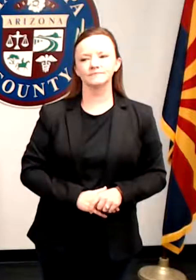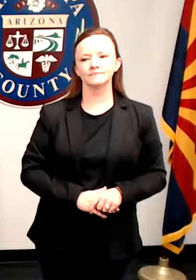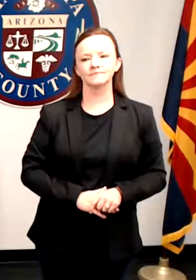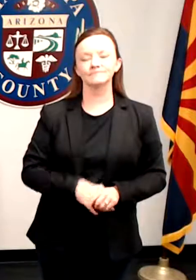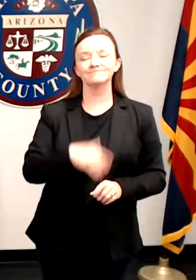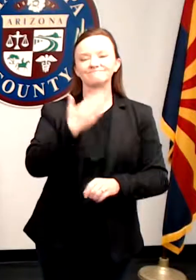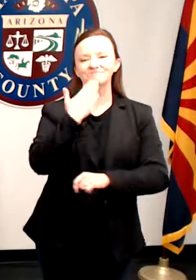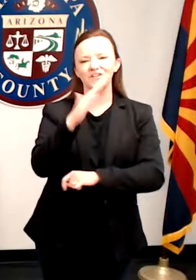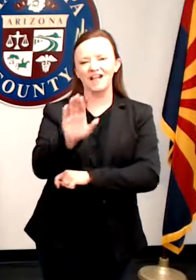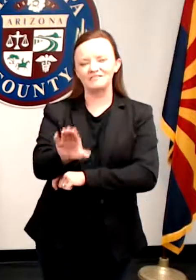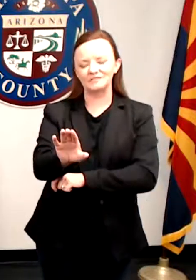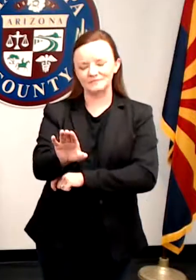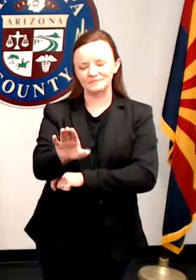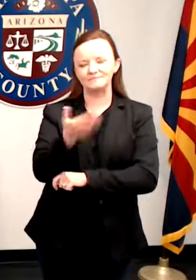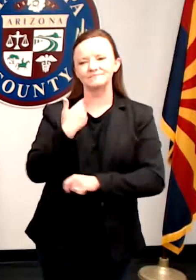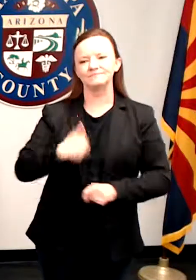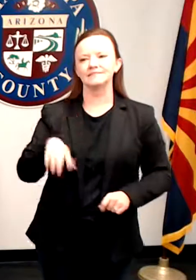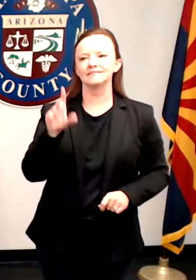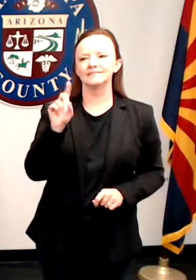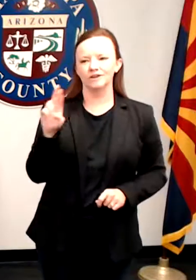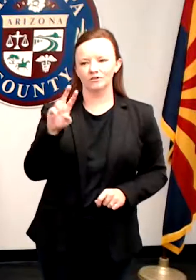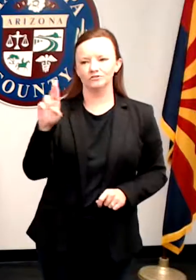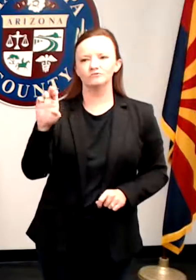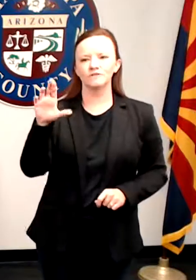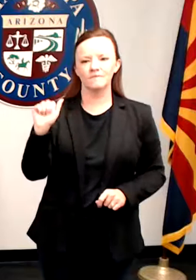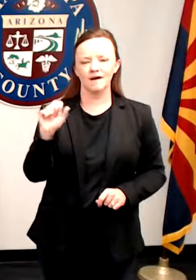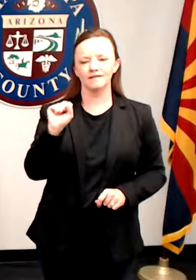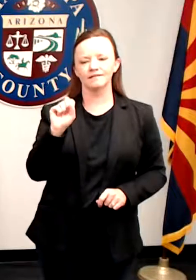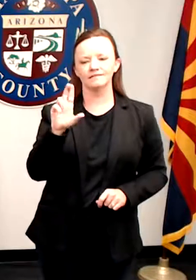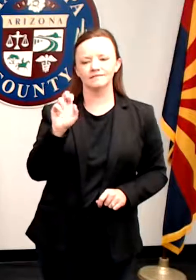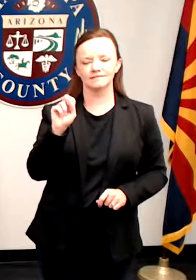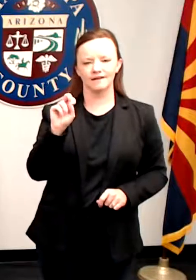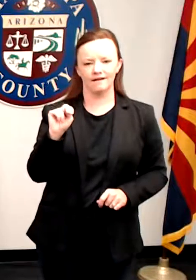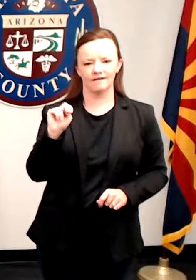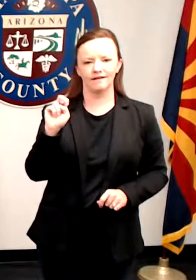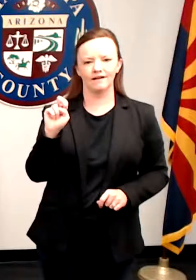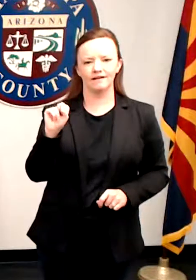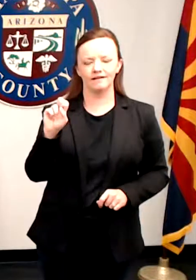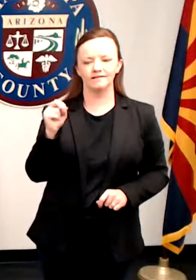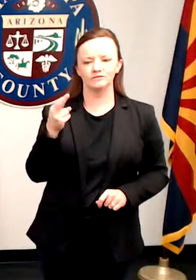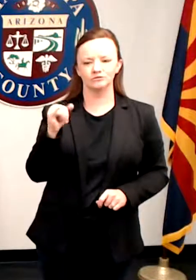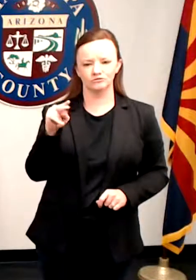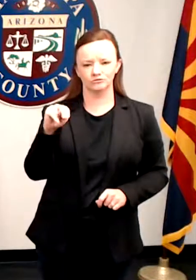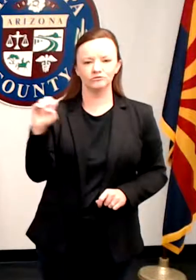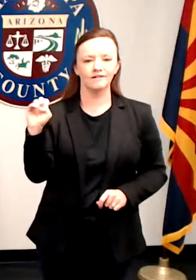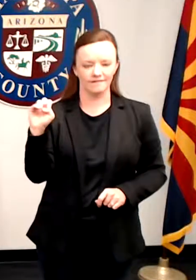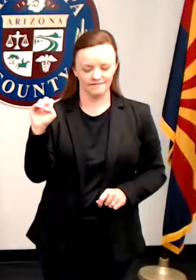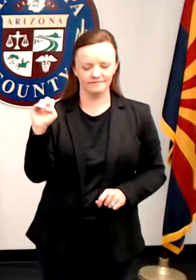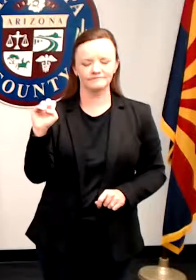Good afternoon. I'm Dr. Rebecca Sonnenschein, Rebecca